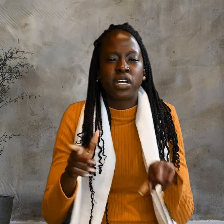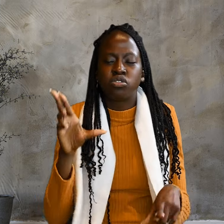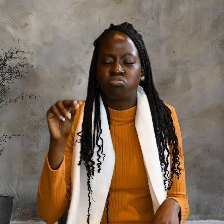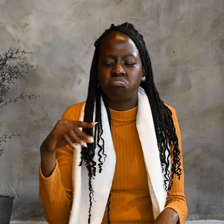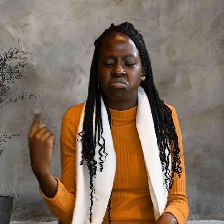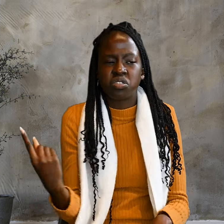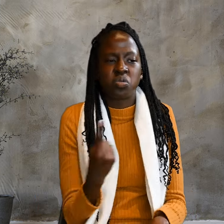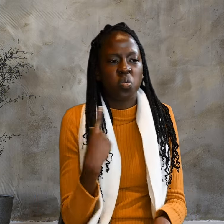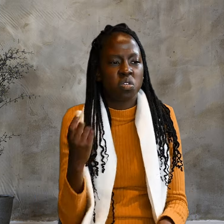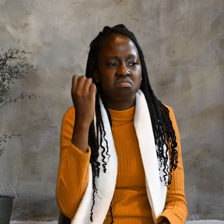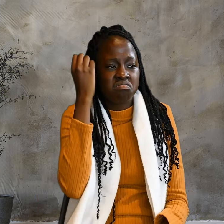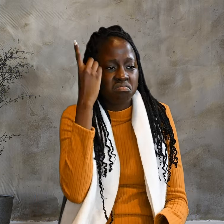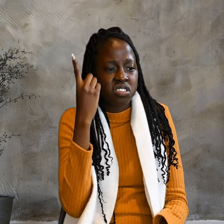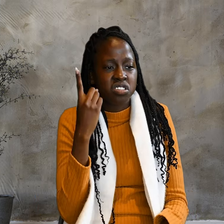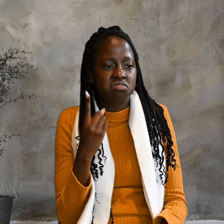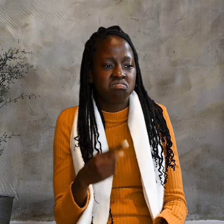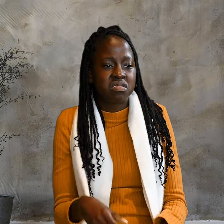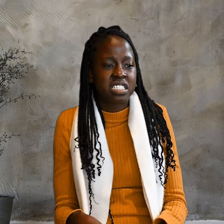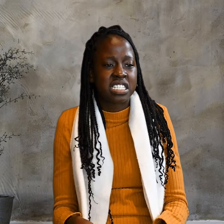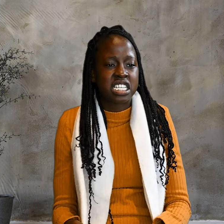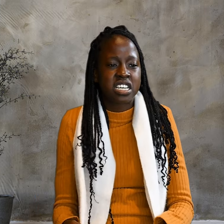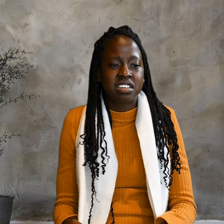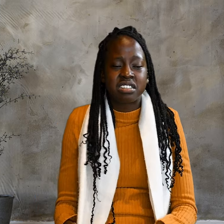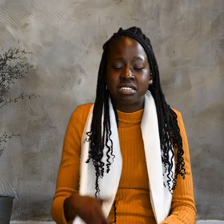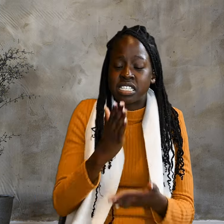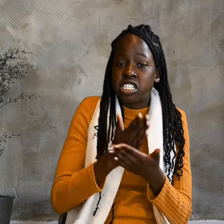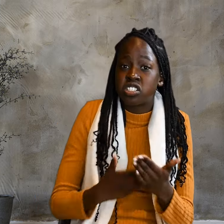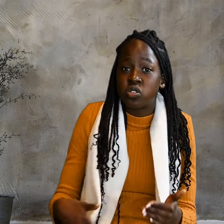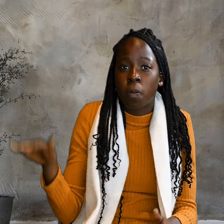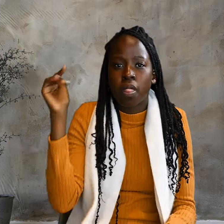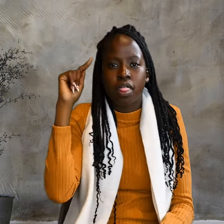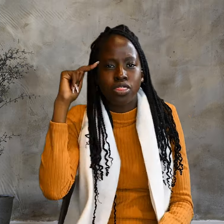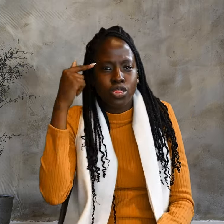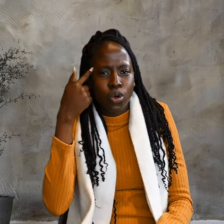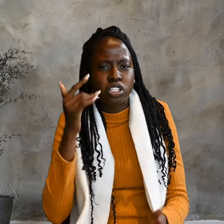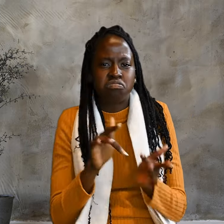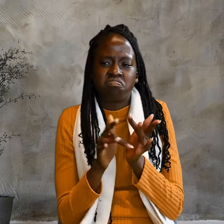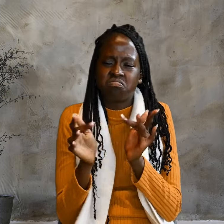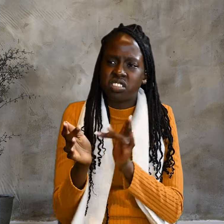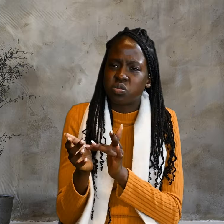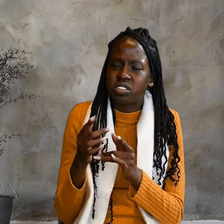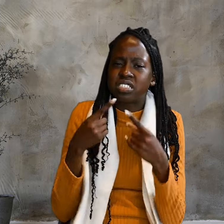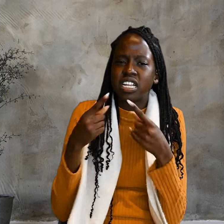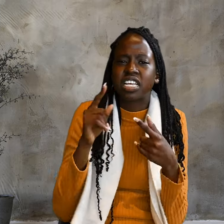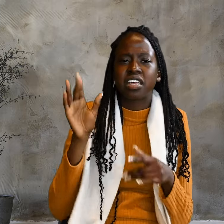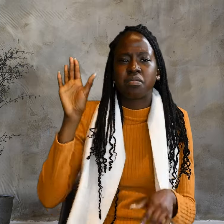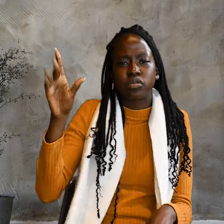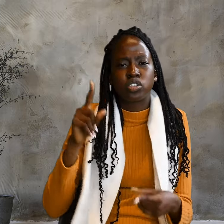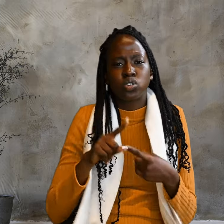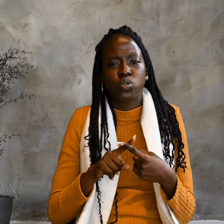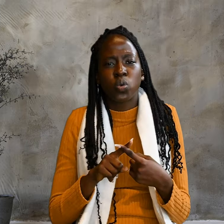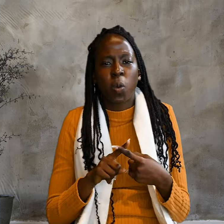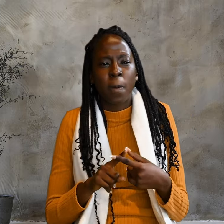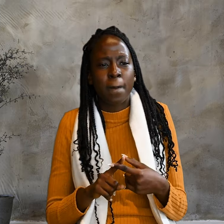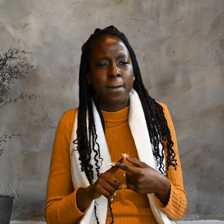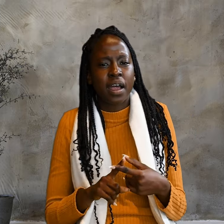had charge of the money, some thought Jesus was telling him to buy what was needed for the